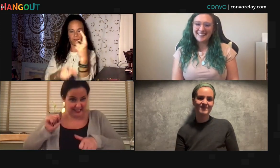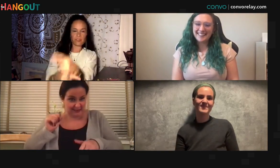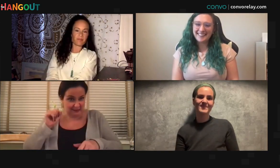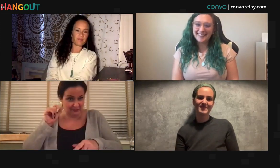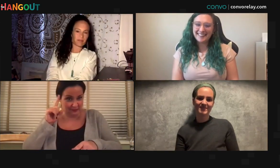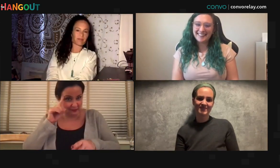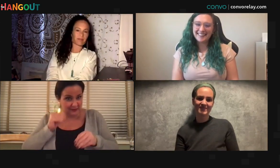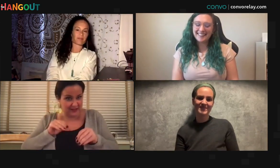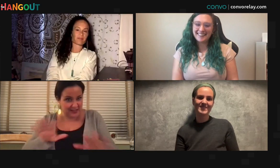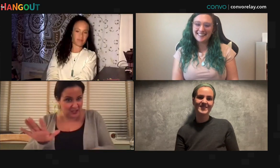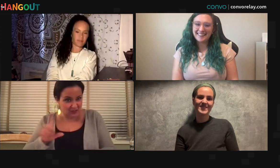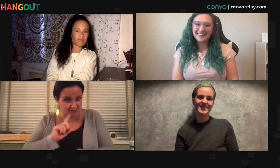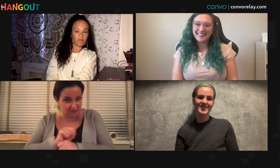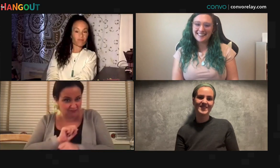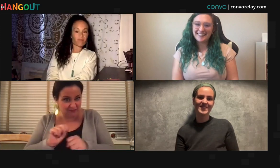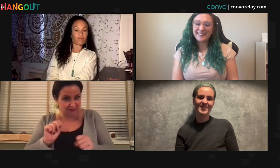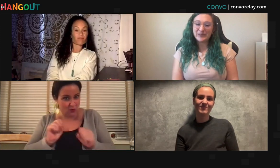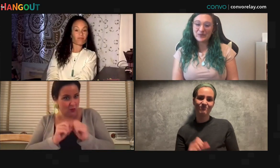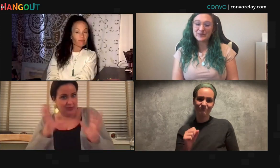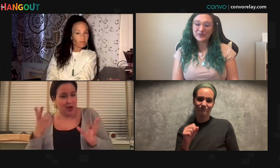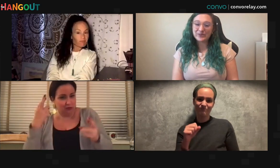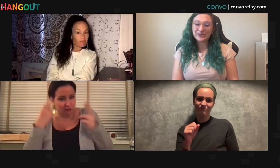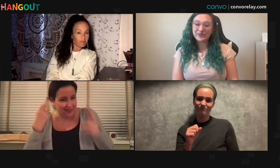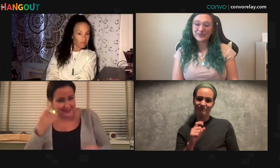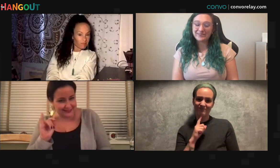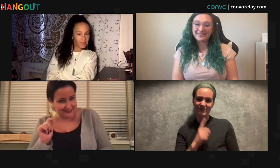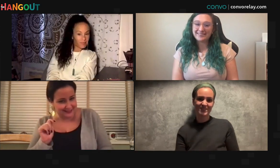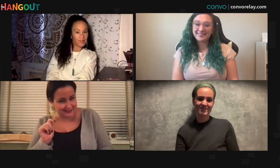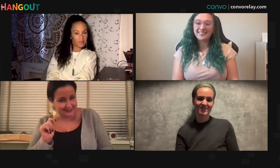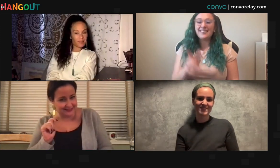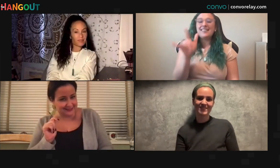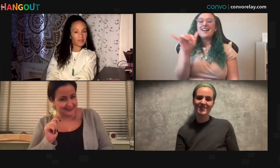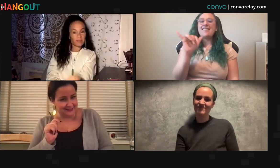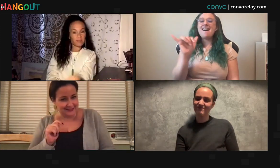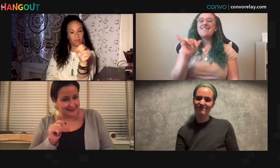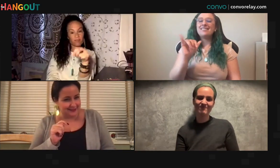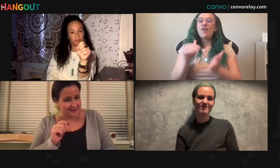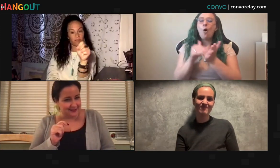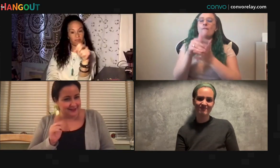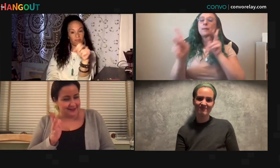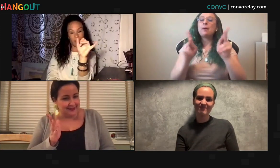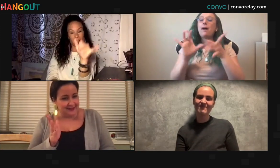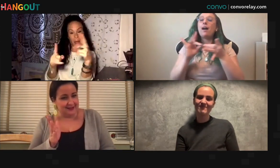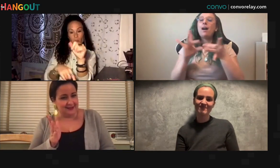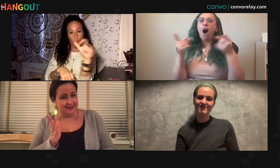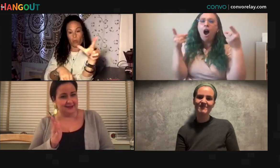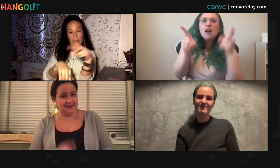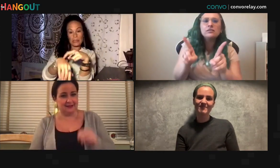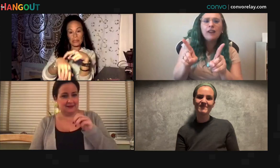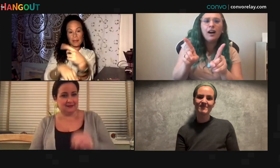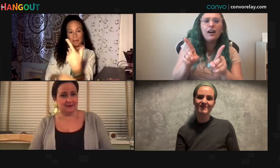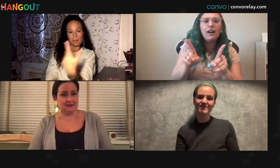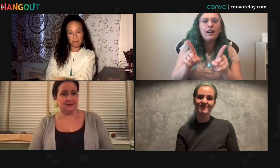happened for you. And I thought, well, oh my gosh, is this actually manifestation? I did it without even realizing